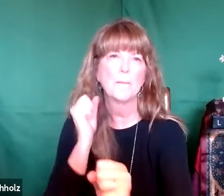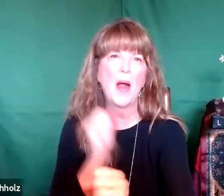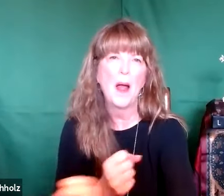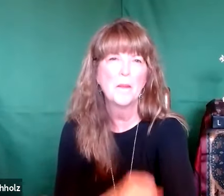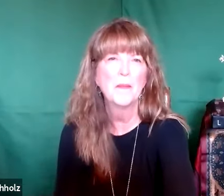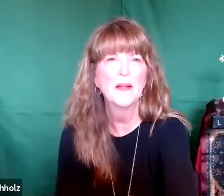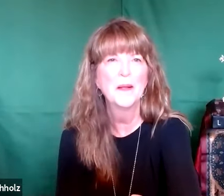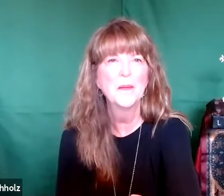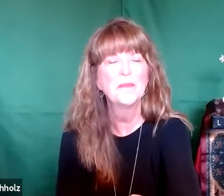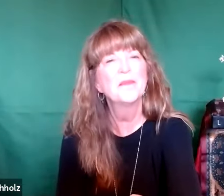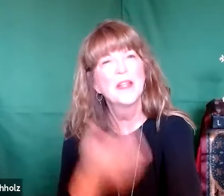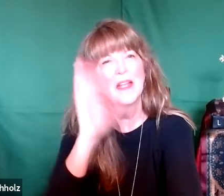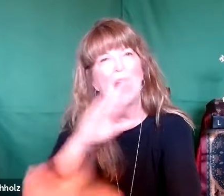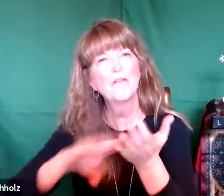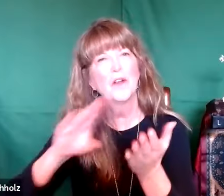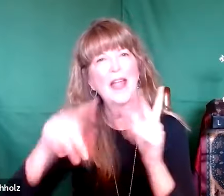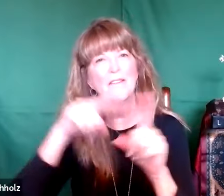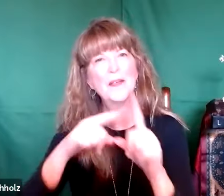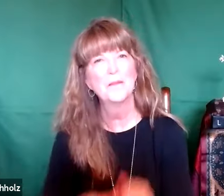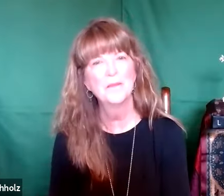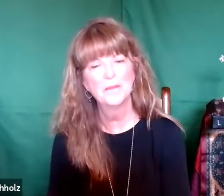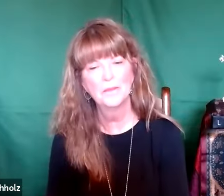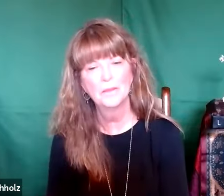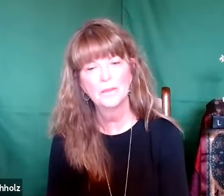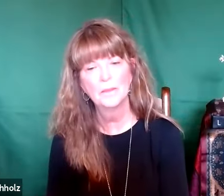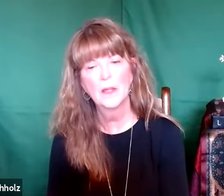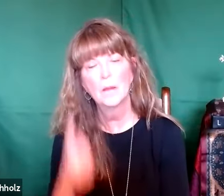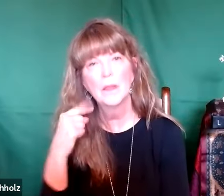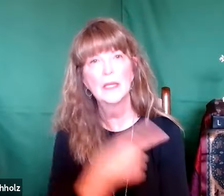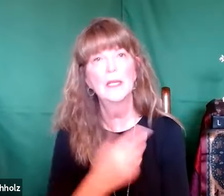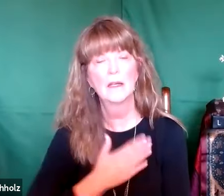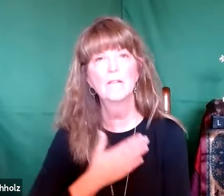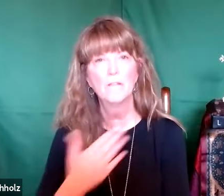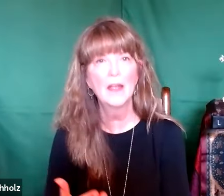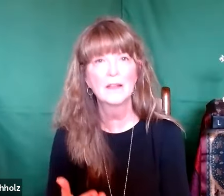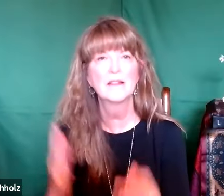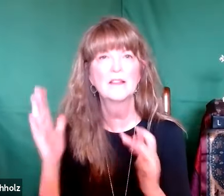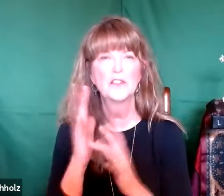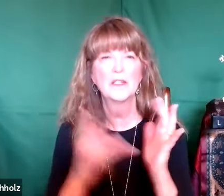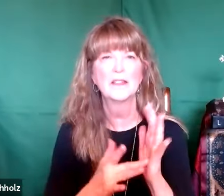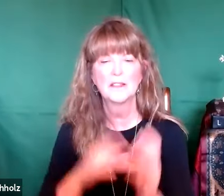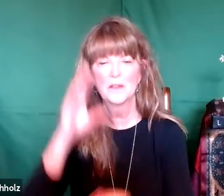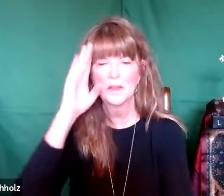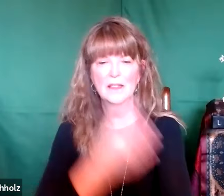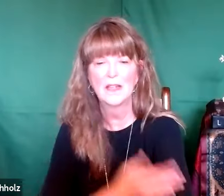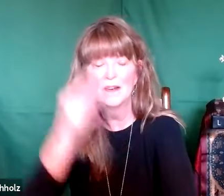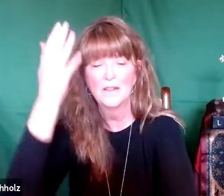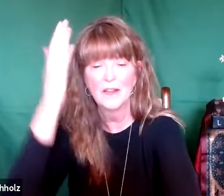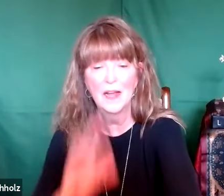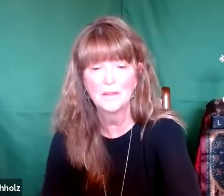that one who had ordered Jesus to be crucified, was forgiven. And he made his